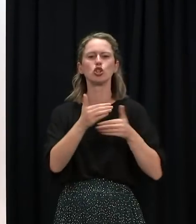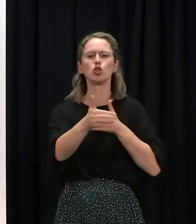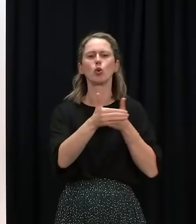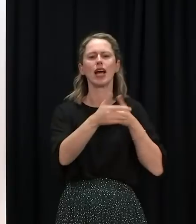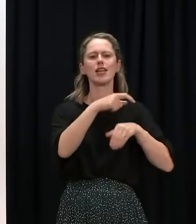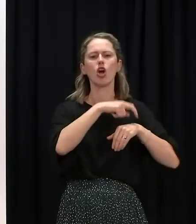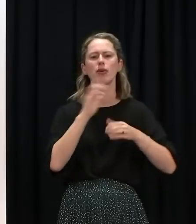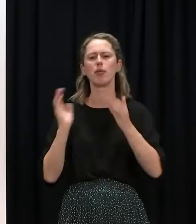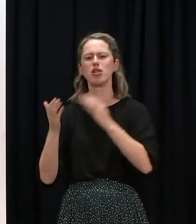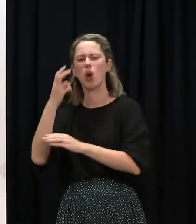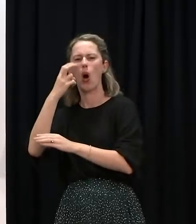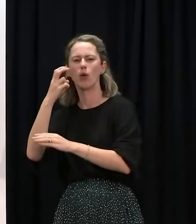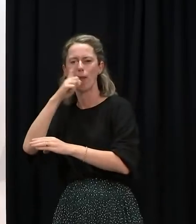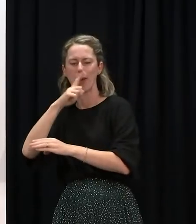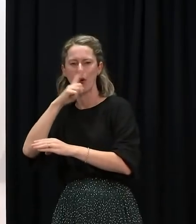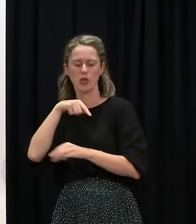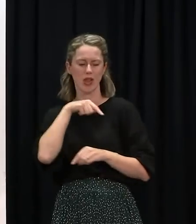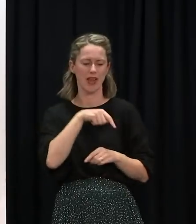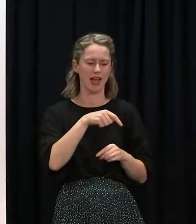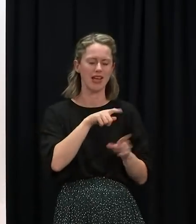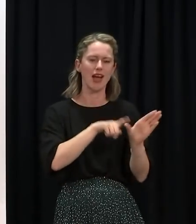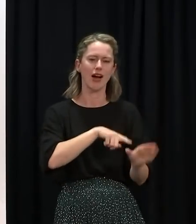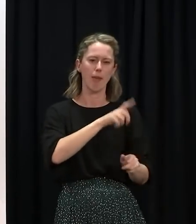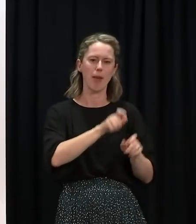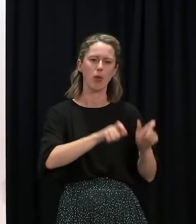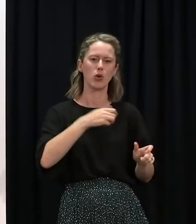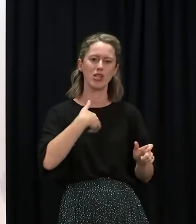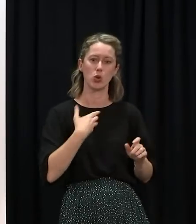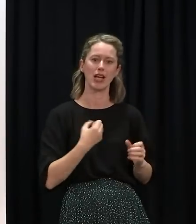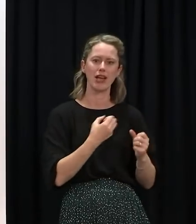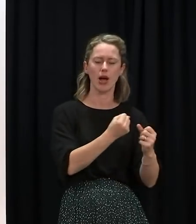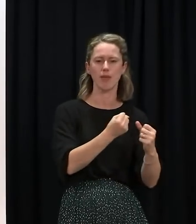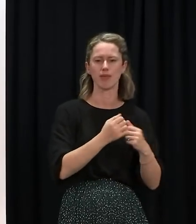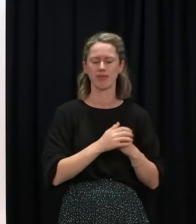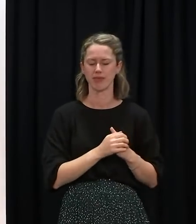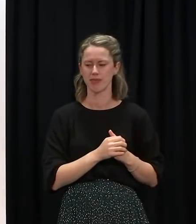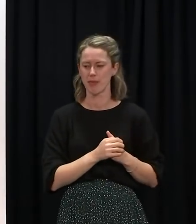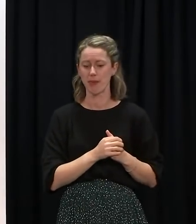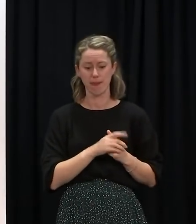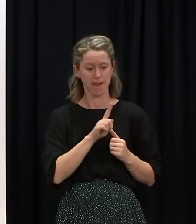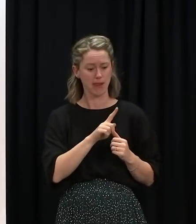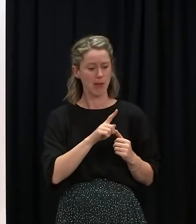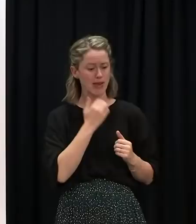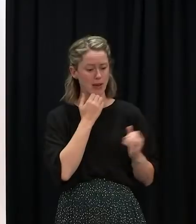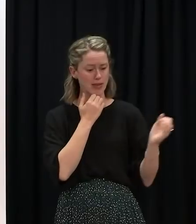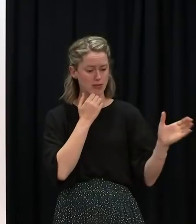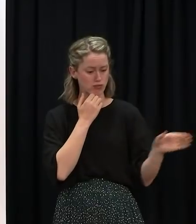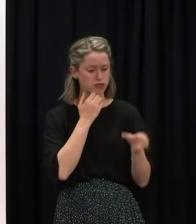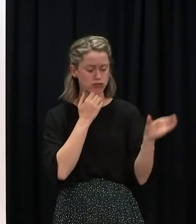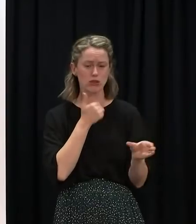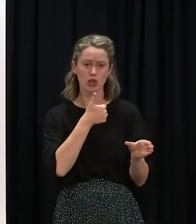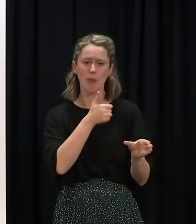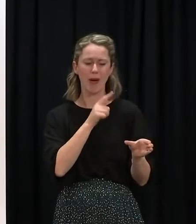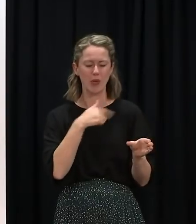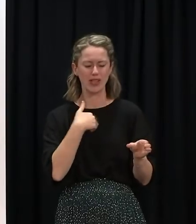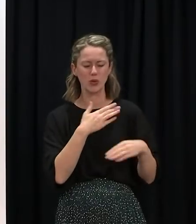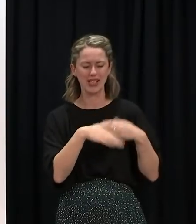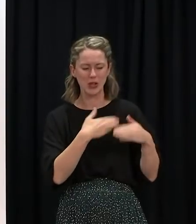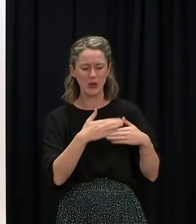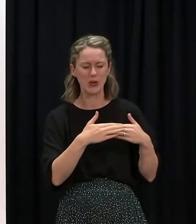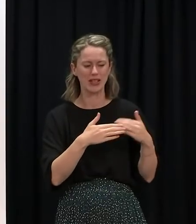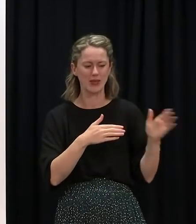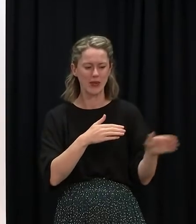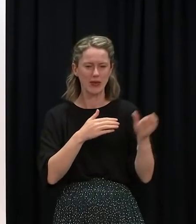time, and so their rates are lower. There's a bit of catching up to do there. But we are still seeing them come through, but we need to see them keep continuing to come through at an